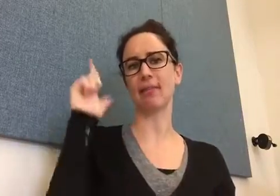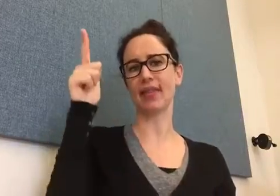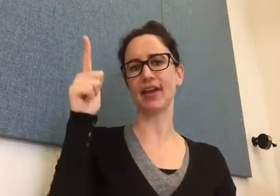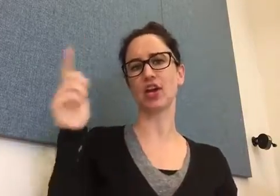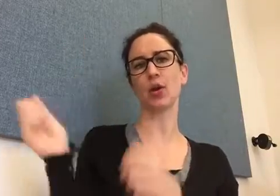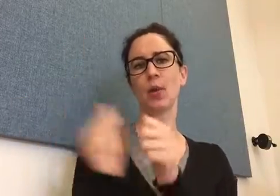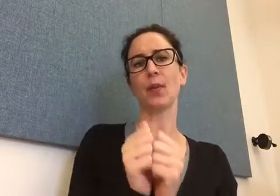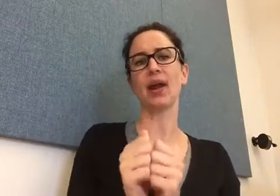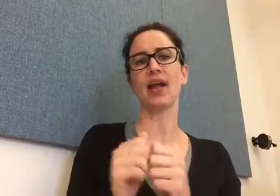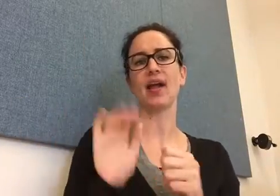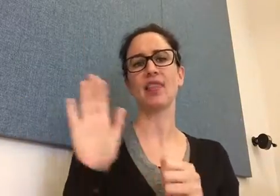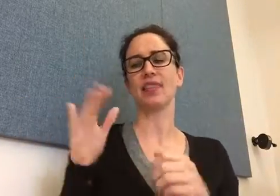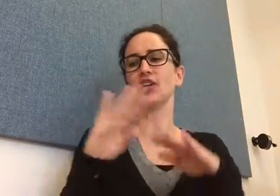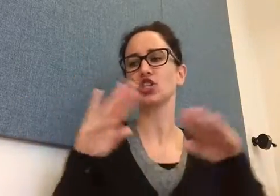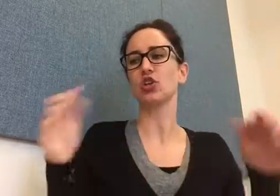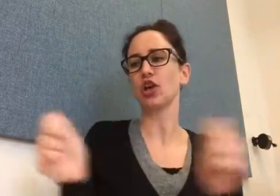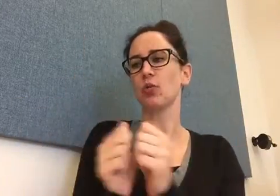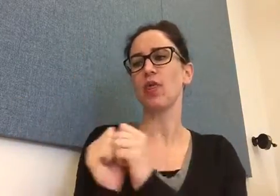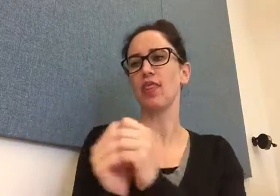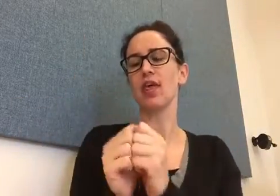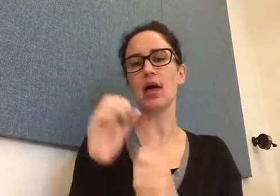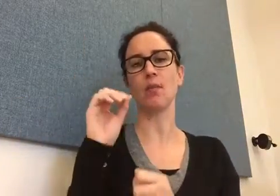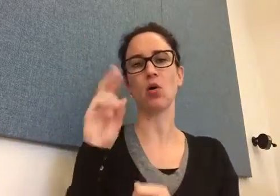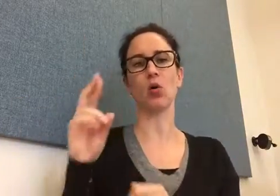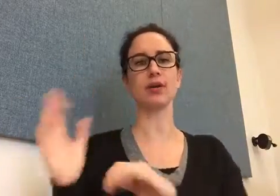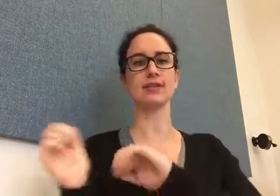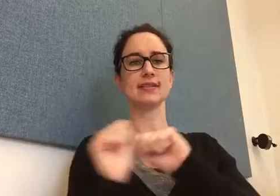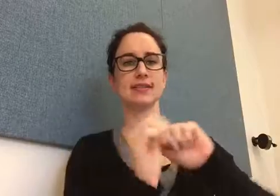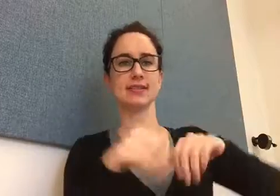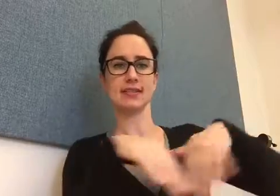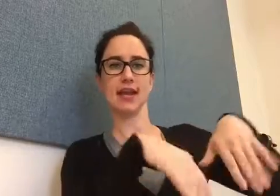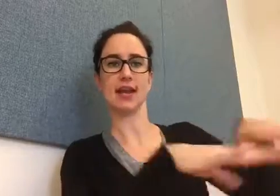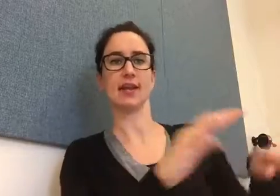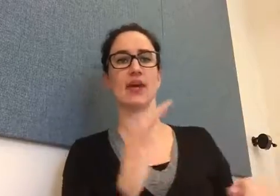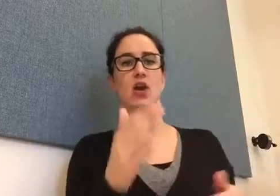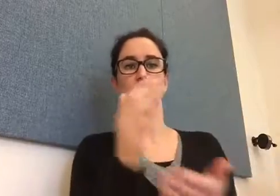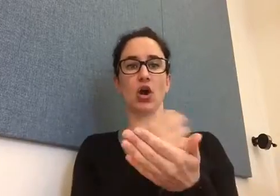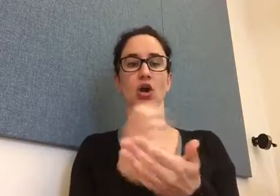them or sending the earning-age children before the rest of the family came.